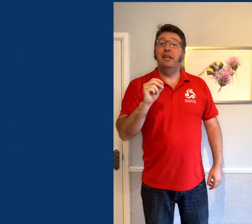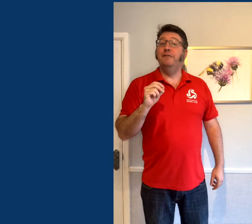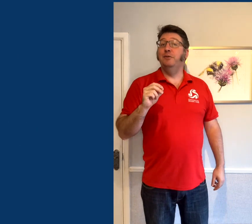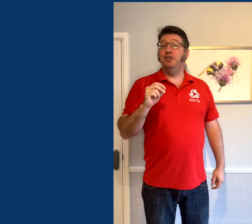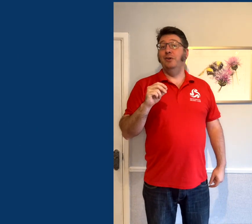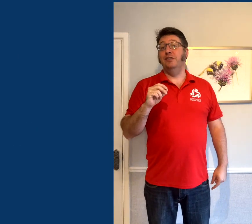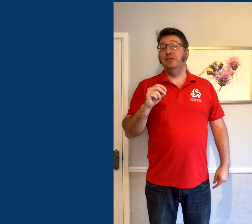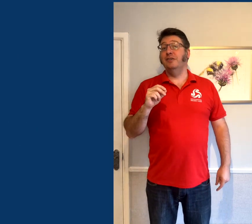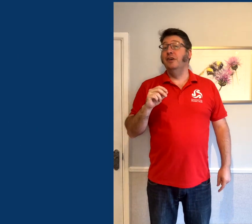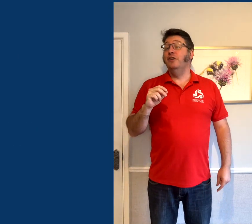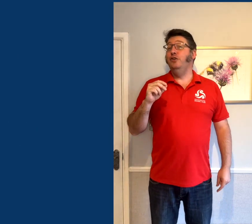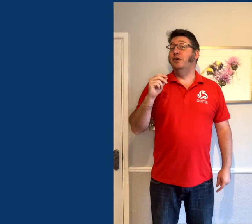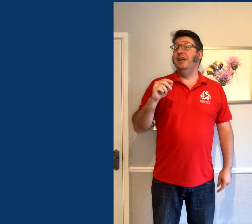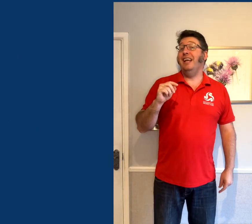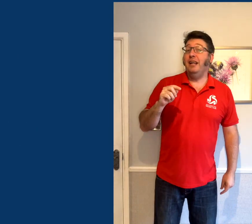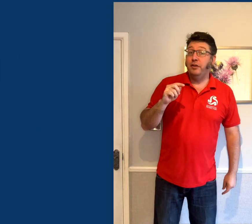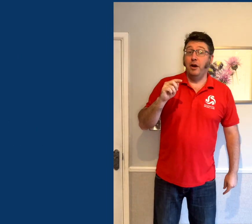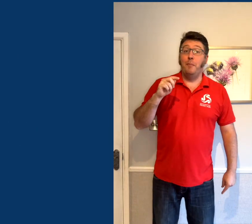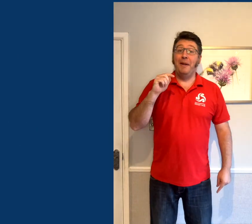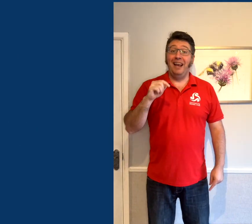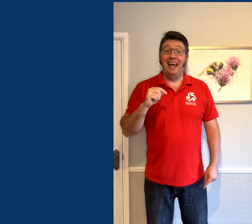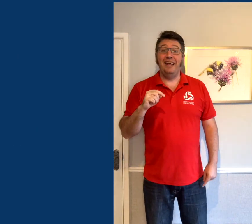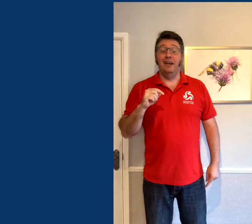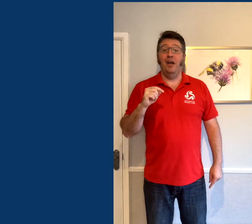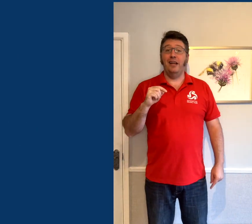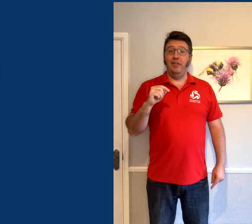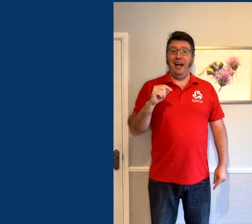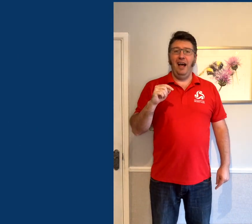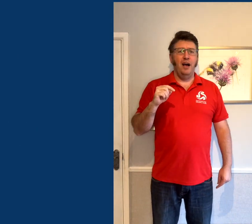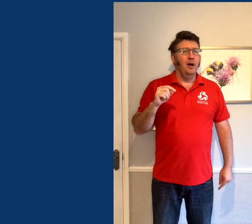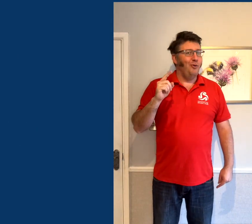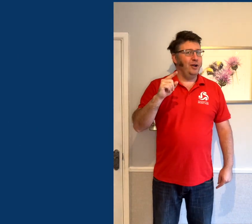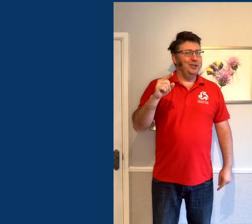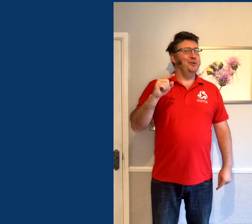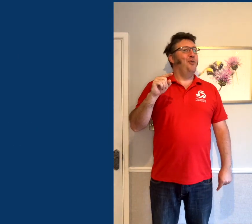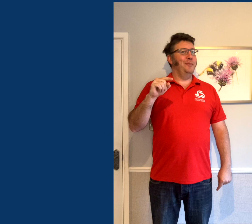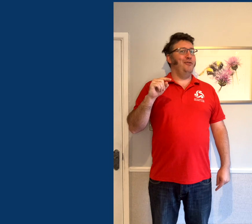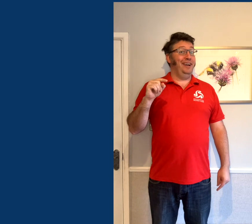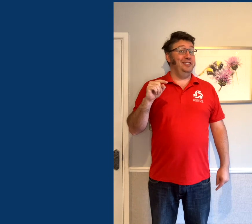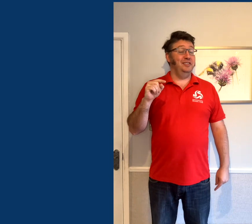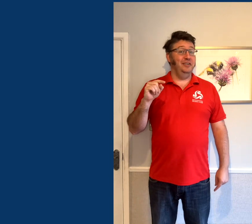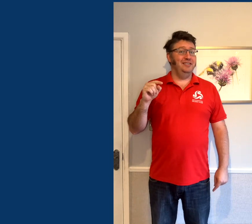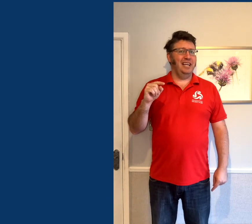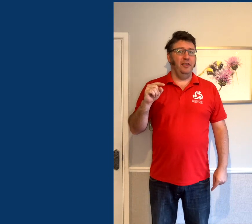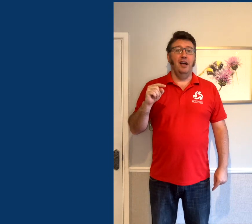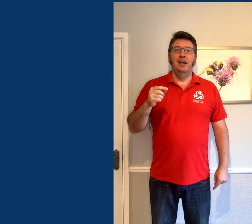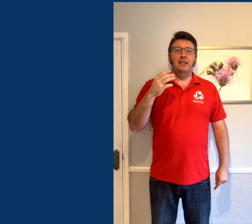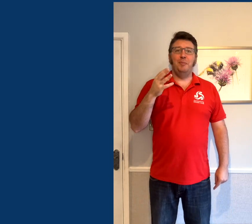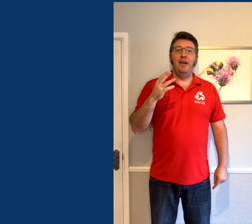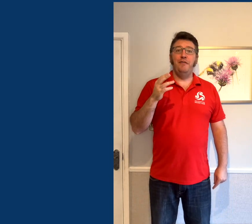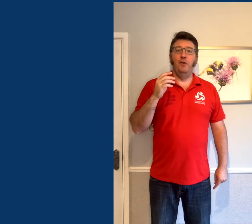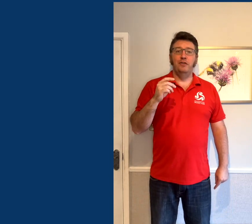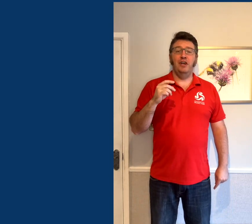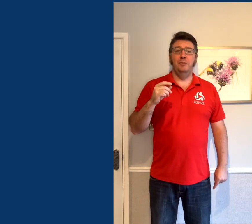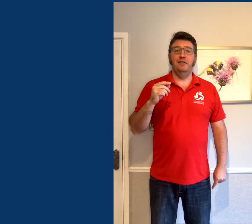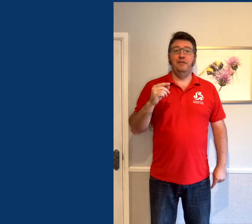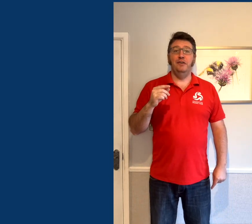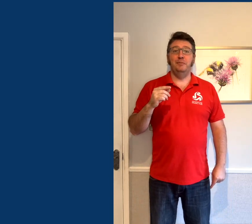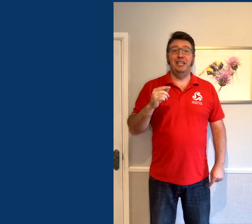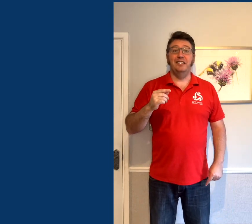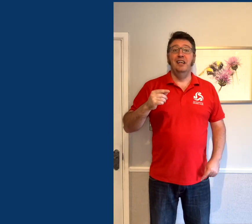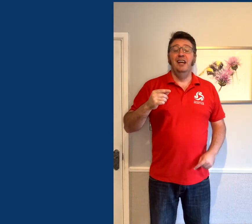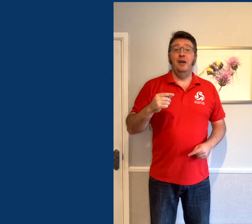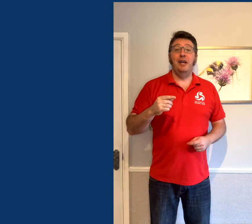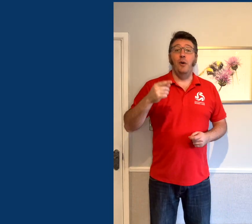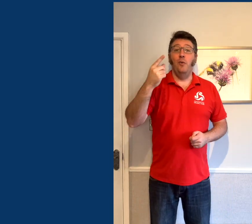But I'm going to give you a choice. You can either play it like that. Why don't we do one practice of it together? Let's play it 4 times at